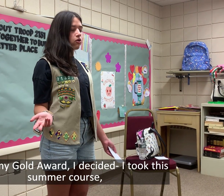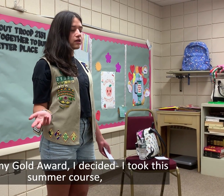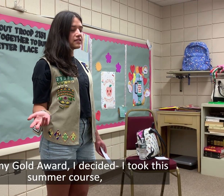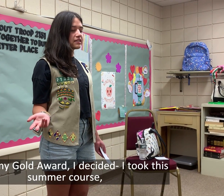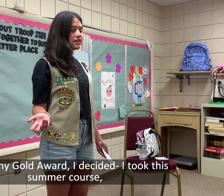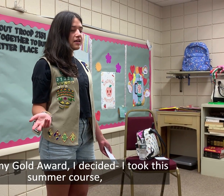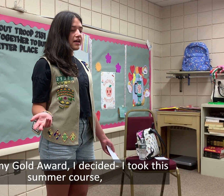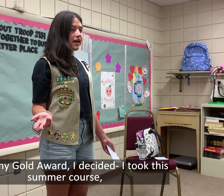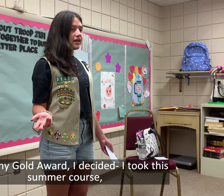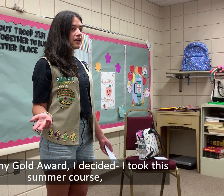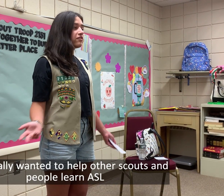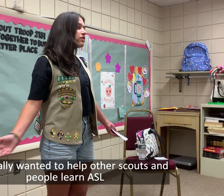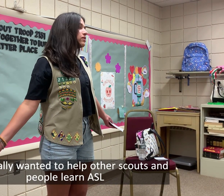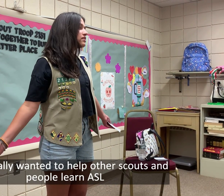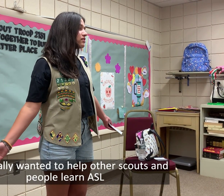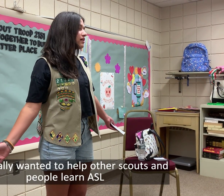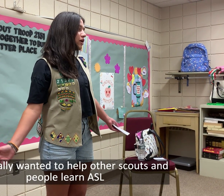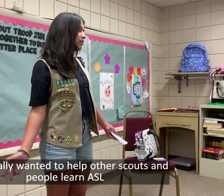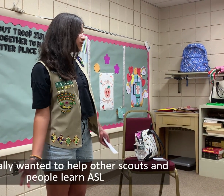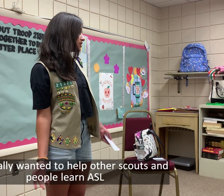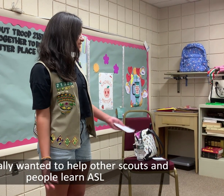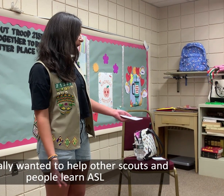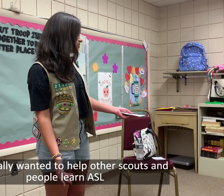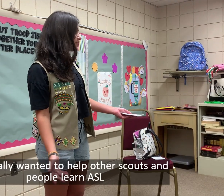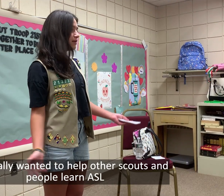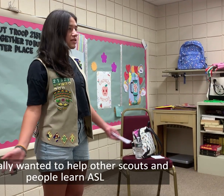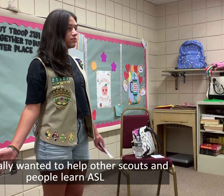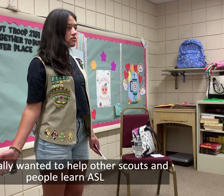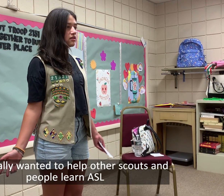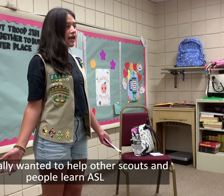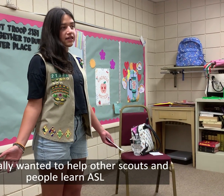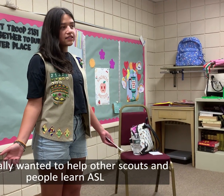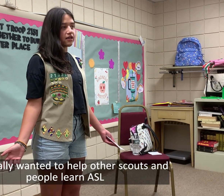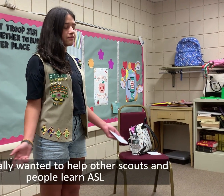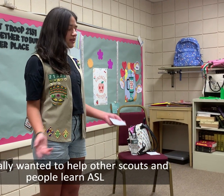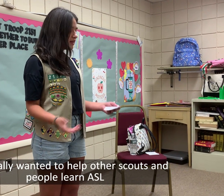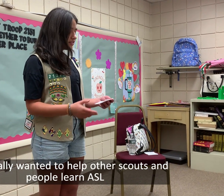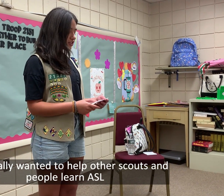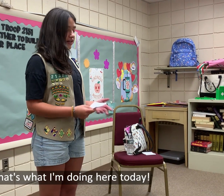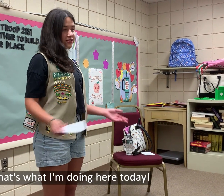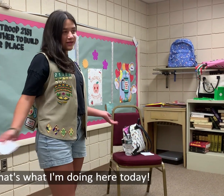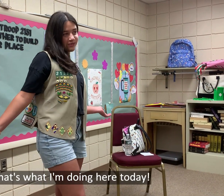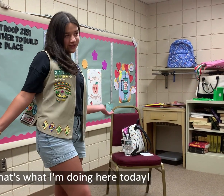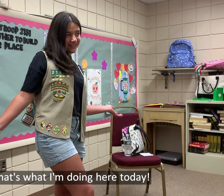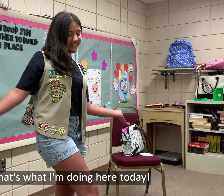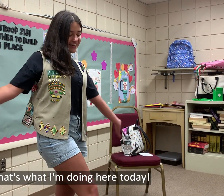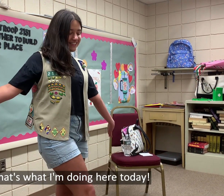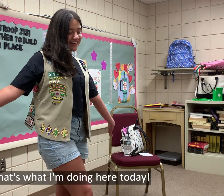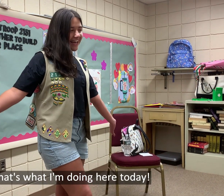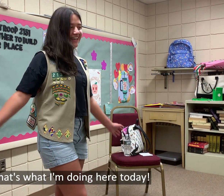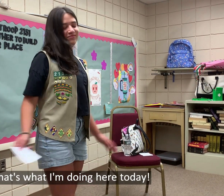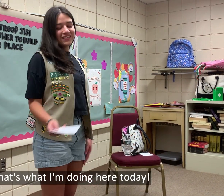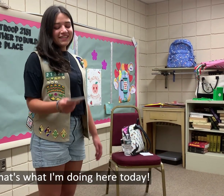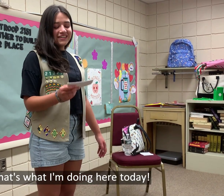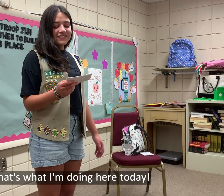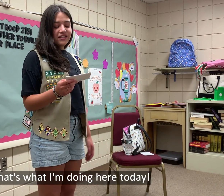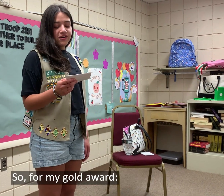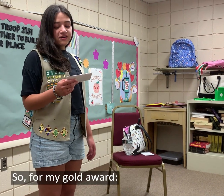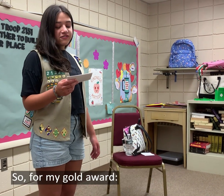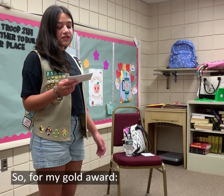course, and I really wanted to help other scouts and people learn ASL. So that's what I'm doing here today. So for